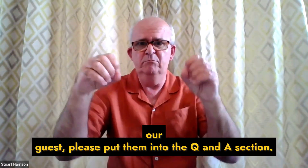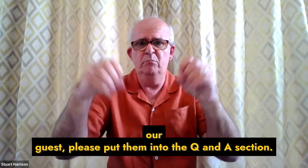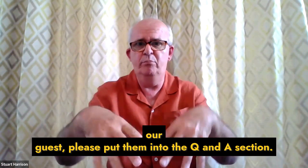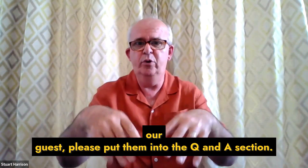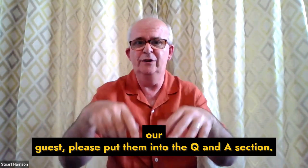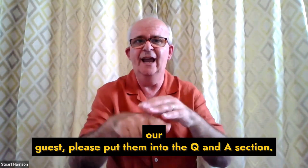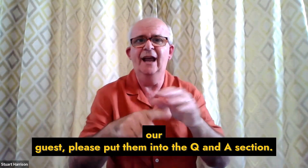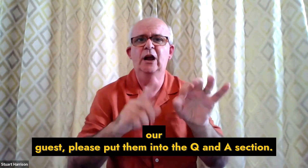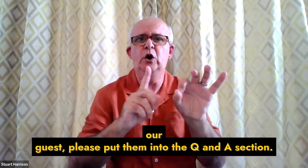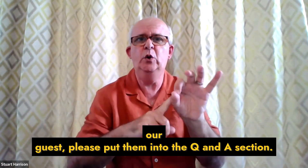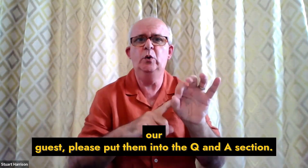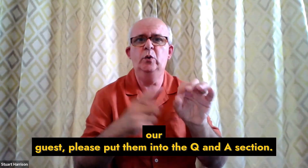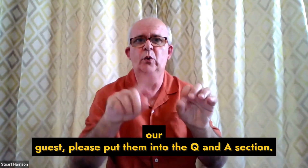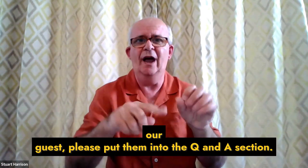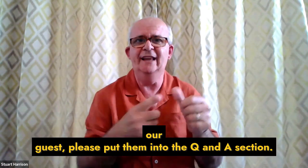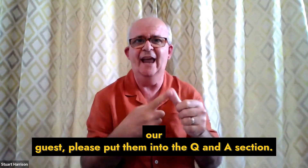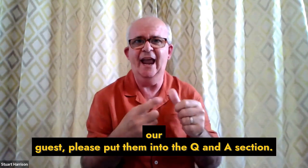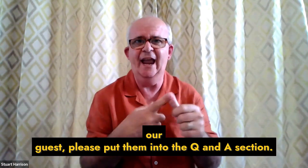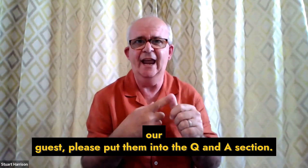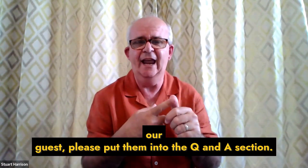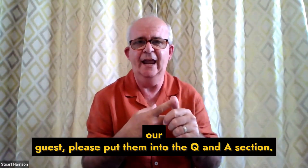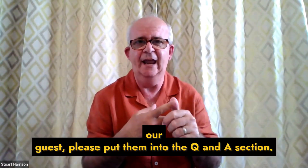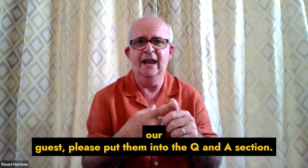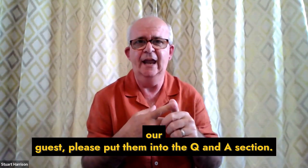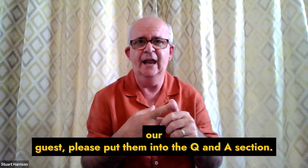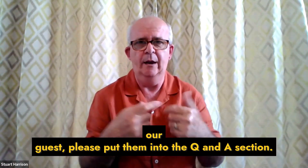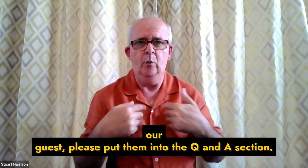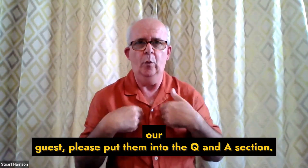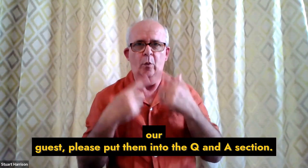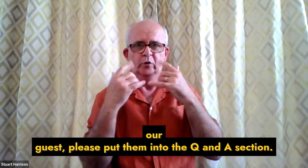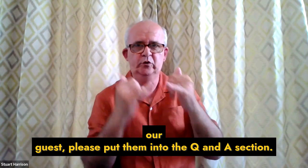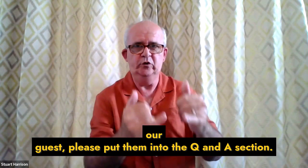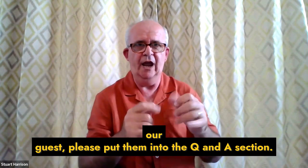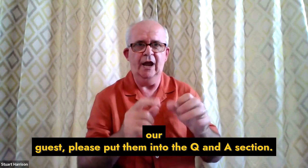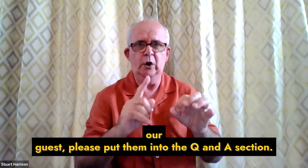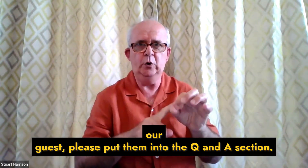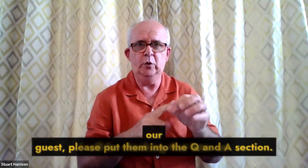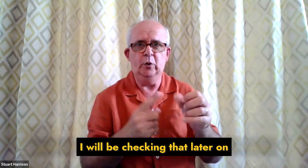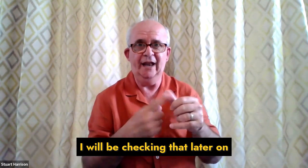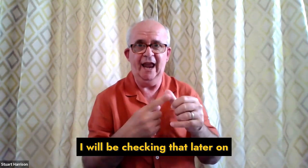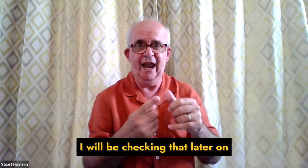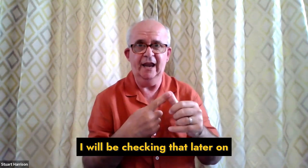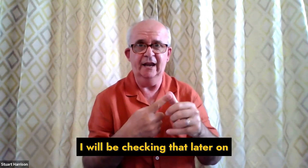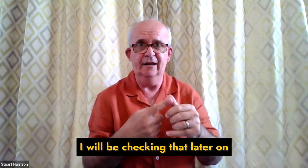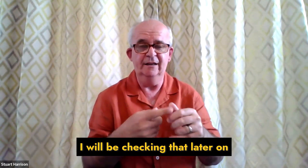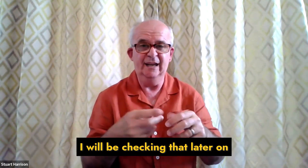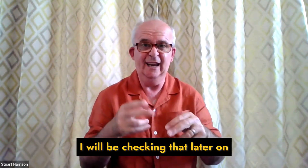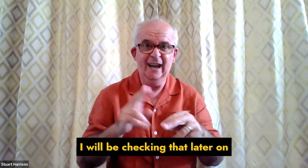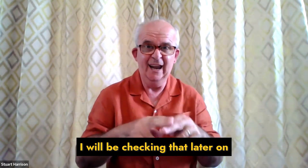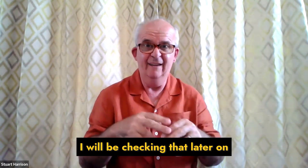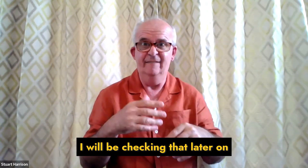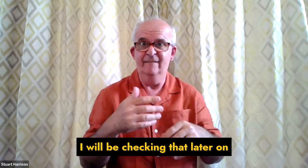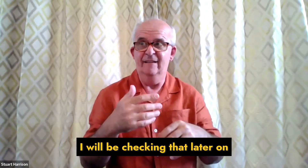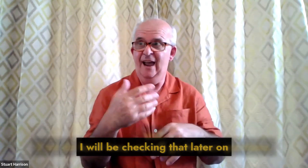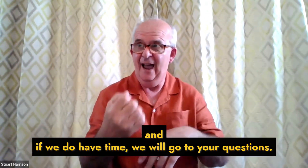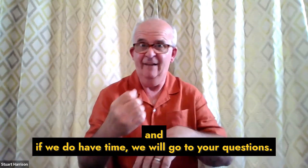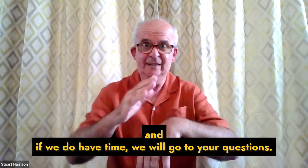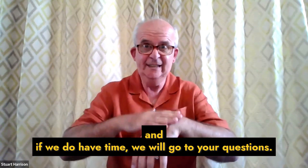our guest, please put them into the Q&A section of Zoom. I will be checking that later